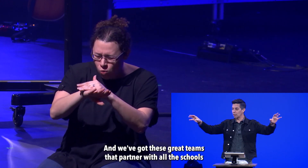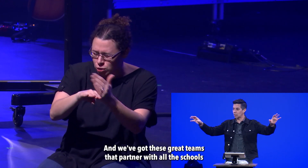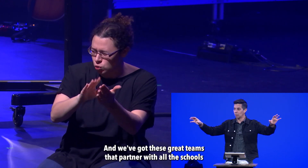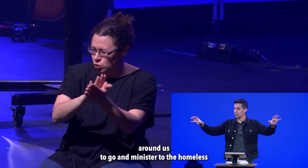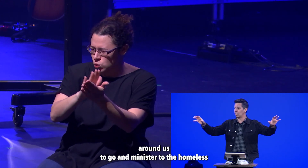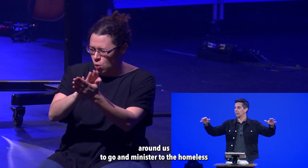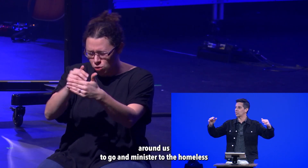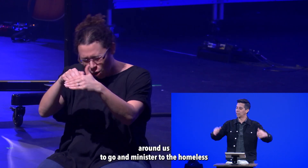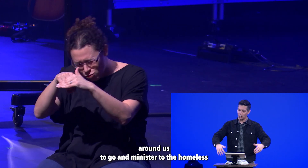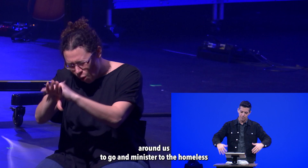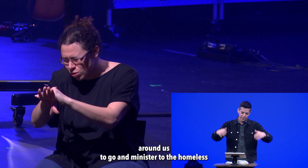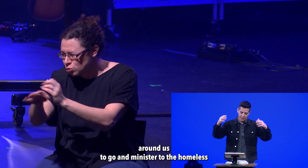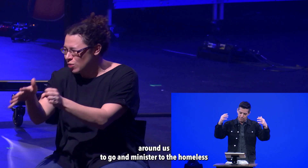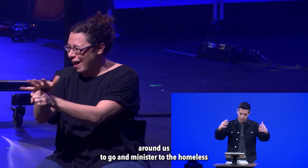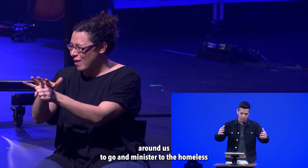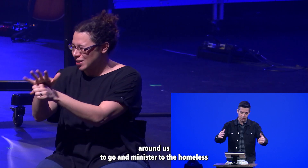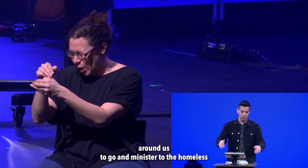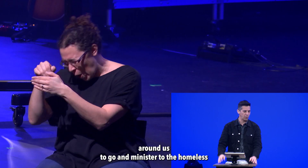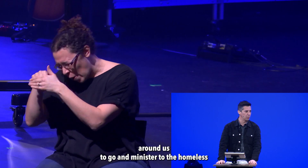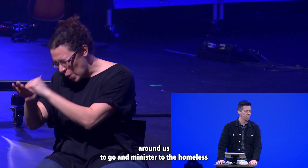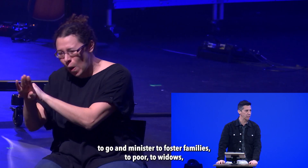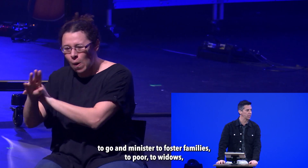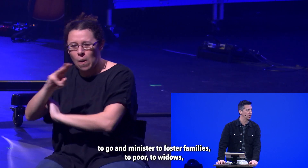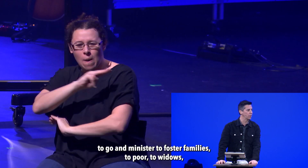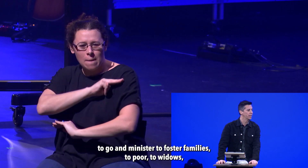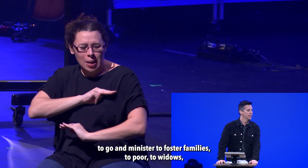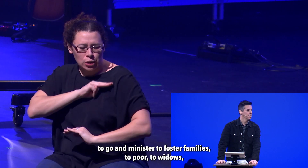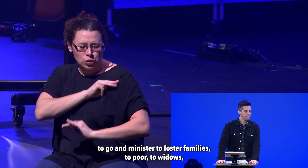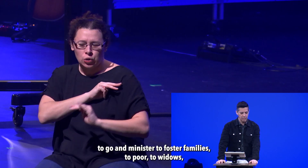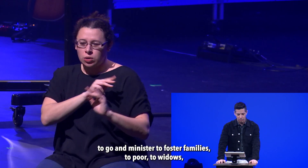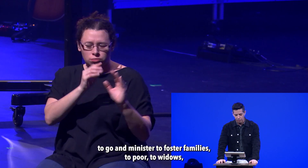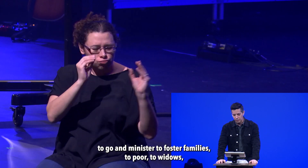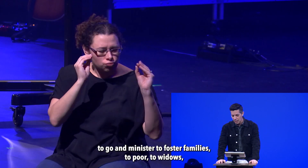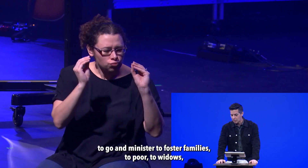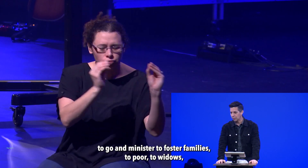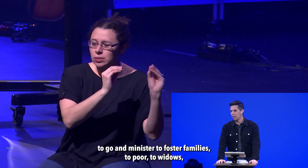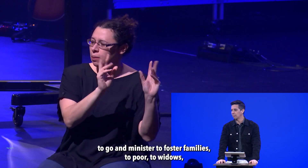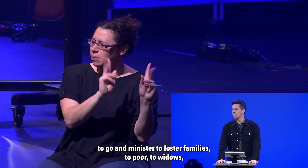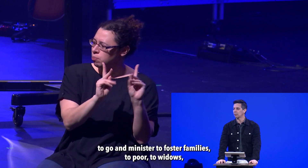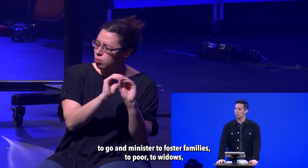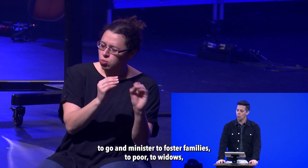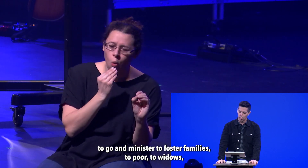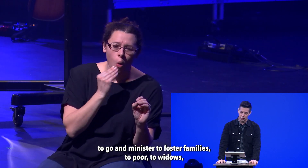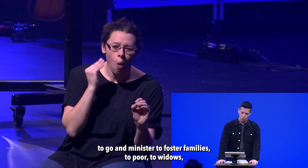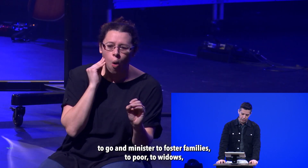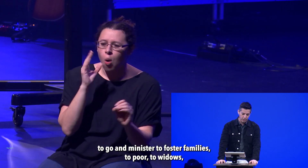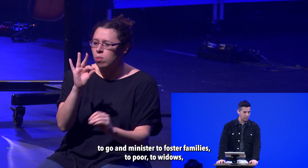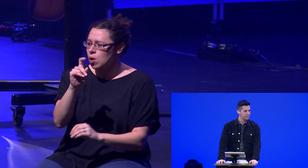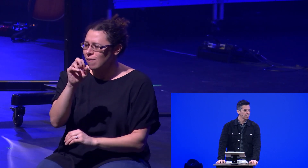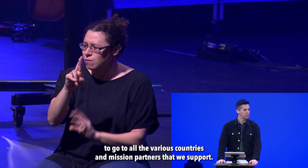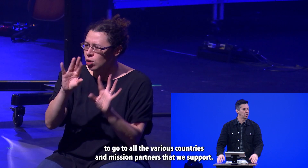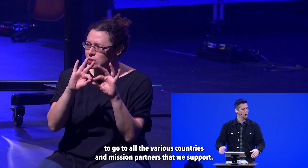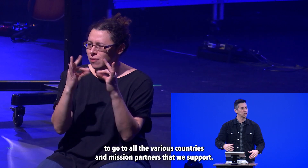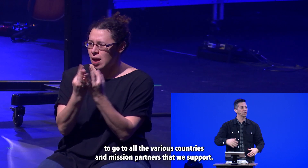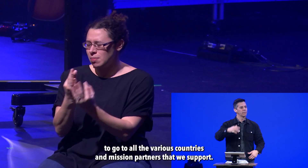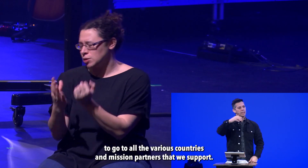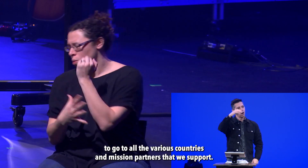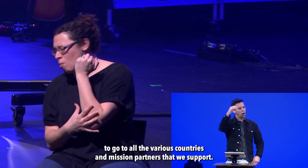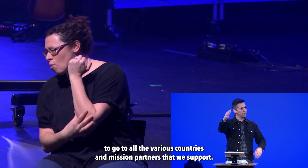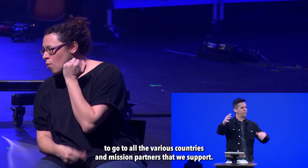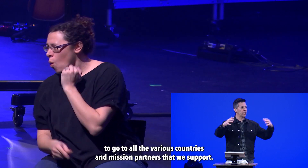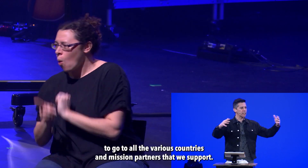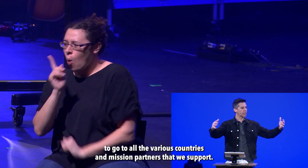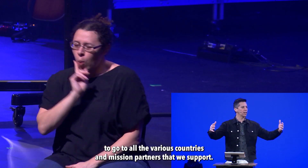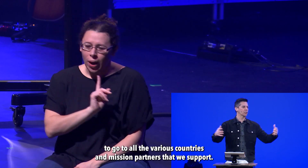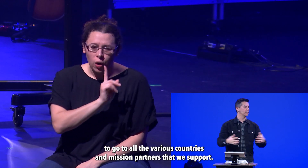partner with all the schools around us to go and minister to the homeless, to go and minister to foster families, to poor, to widows, to go to